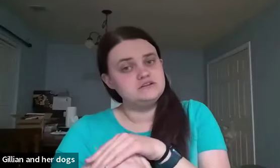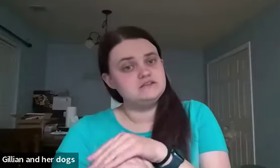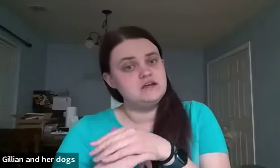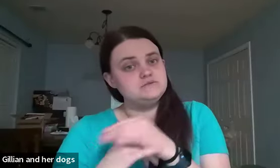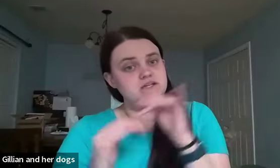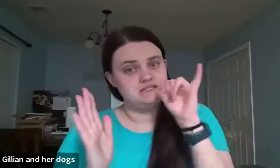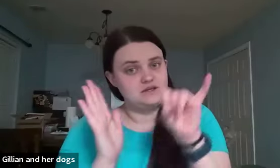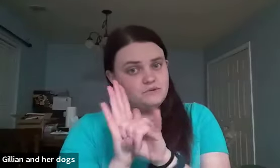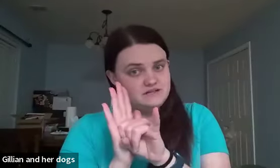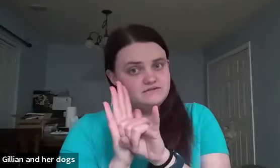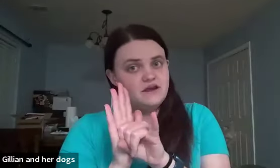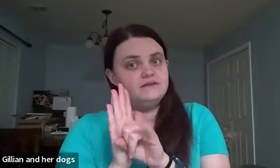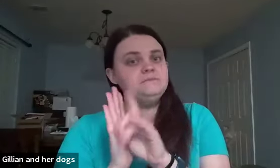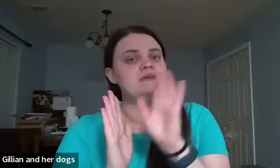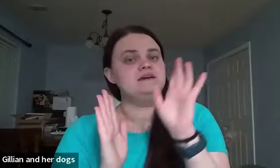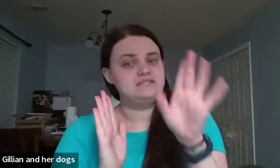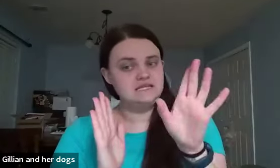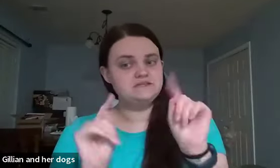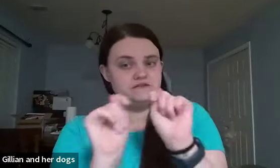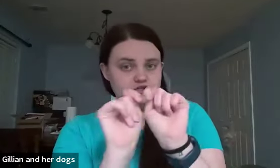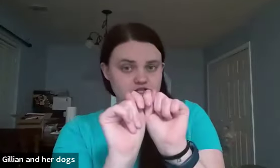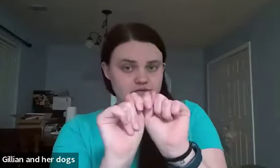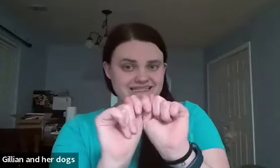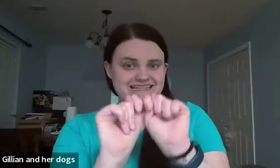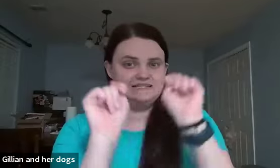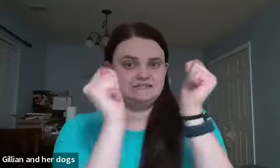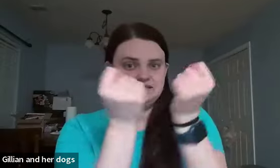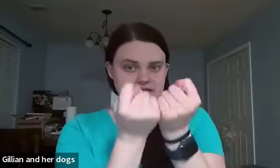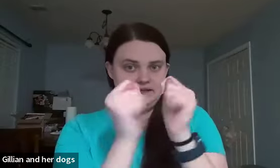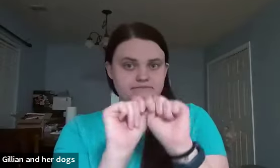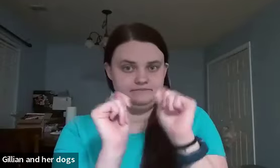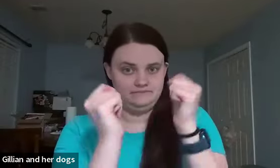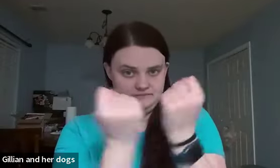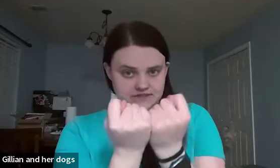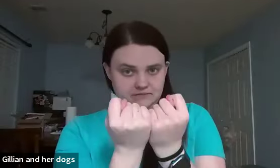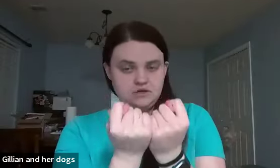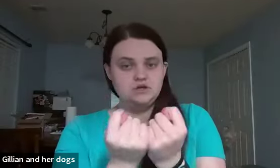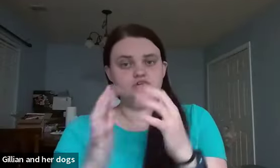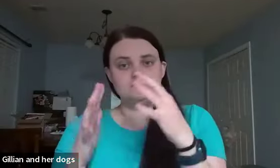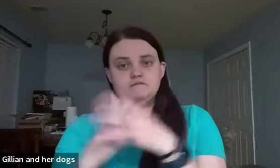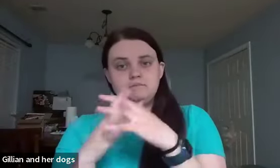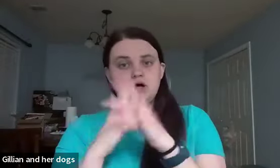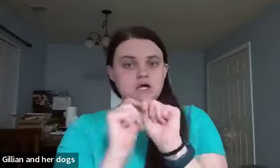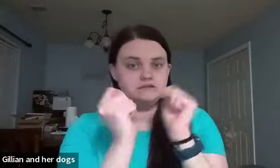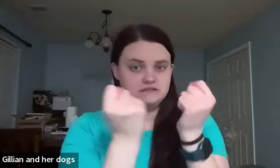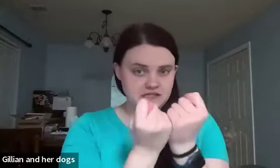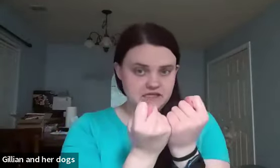use the letters because it does help identify. Team is in there too. T's, team. So football,